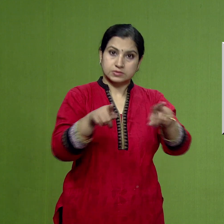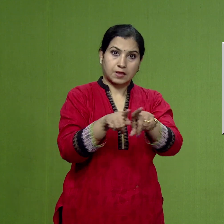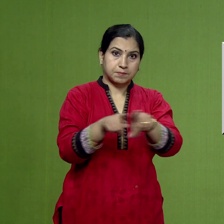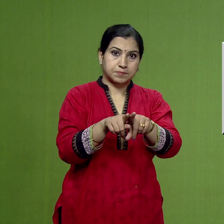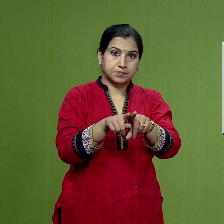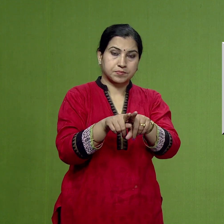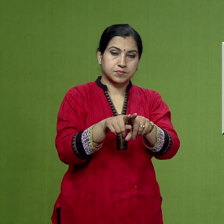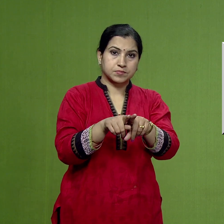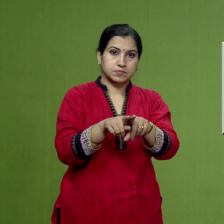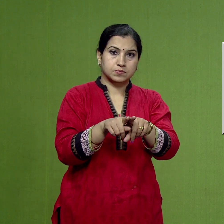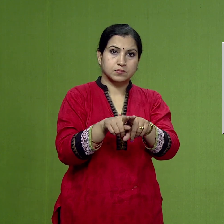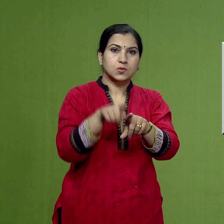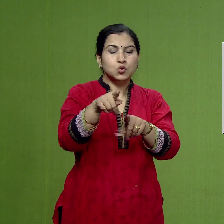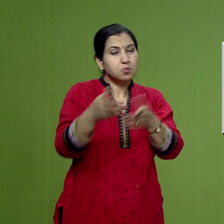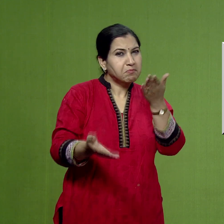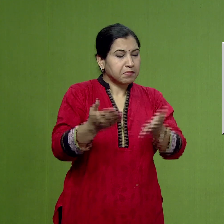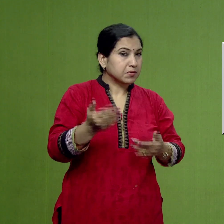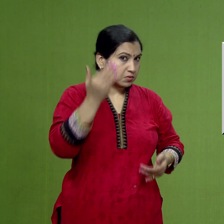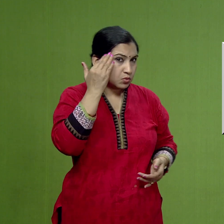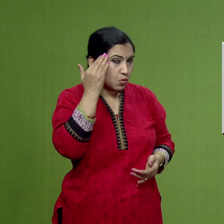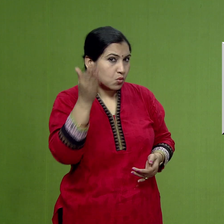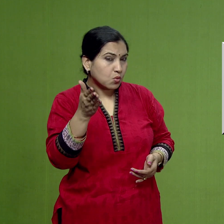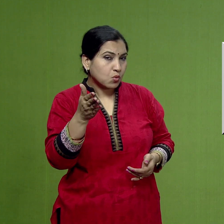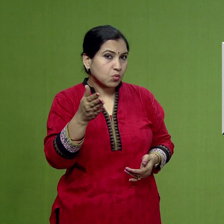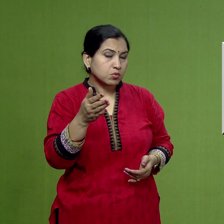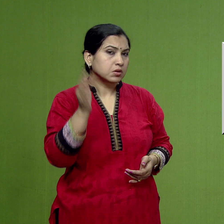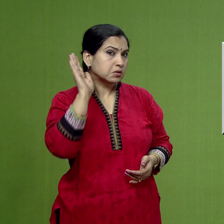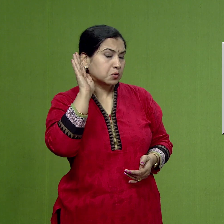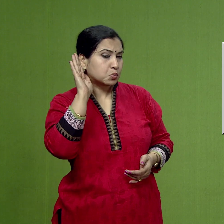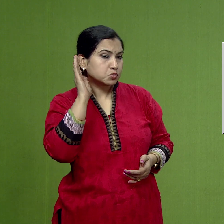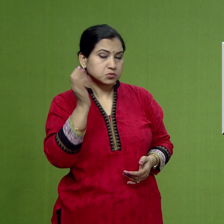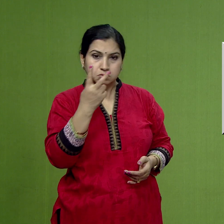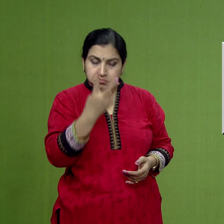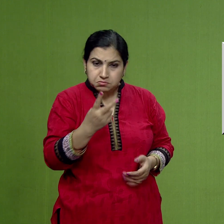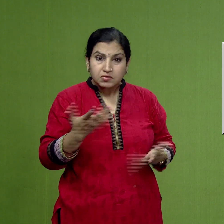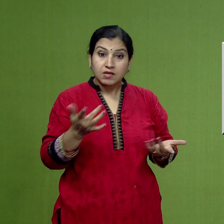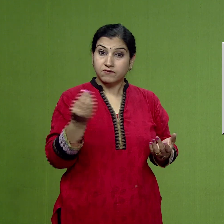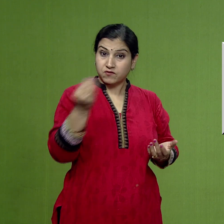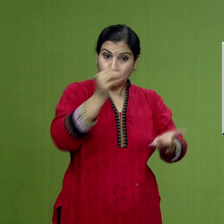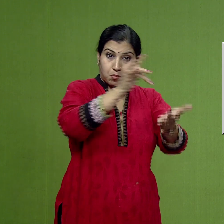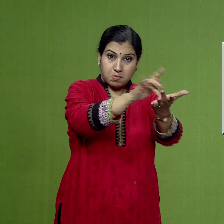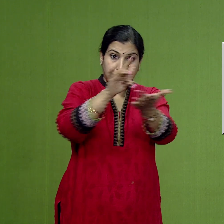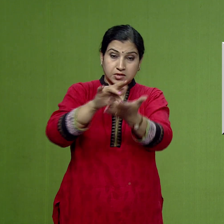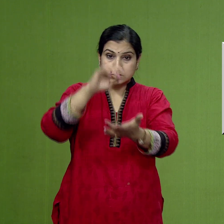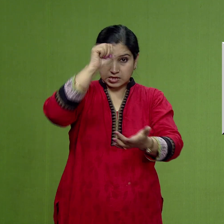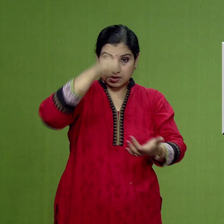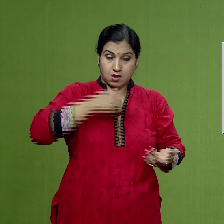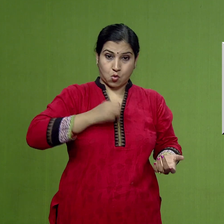Similarly, you might have come to know through news that some areas of our country